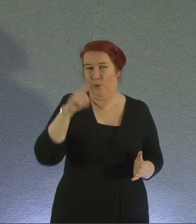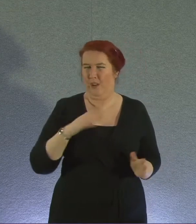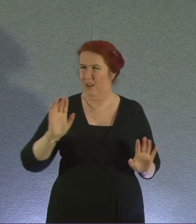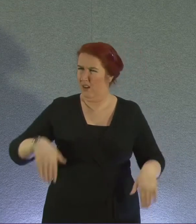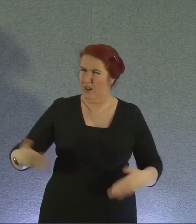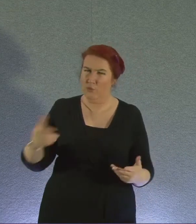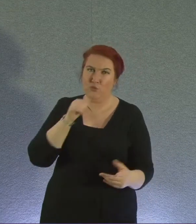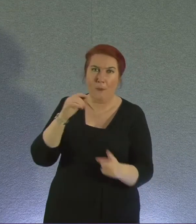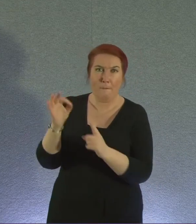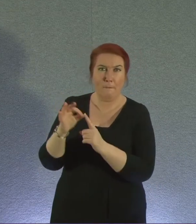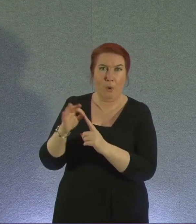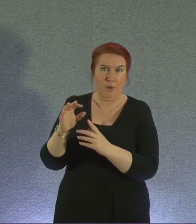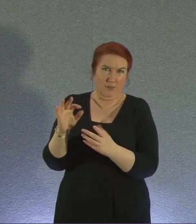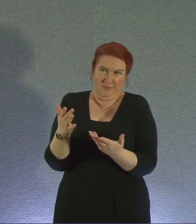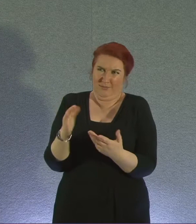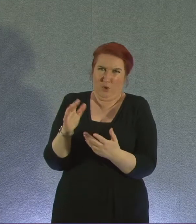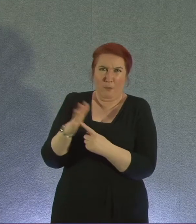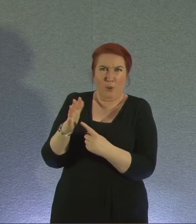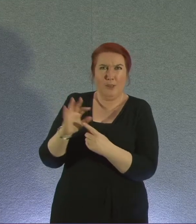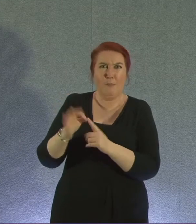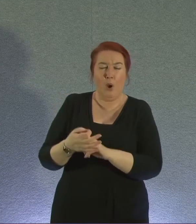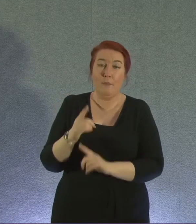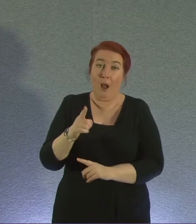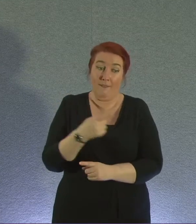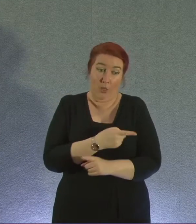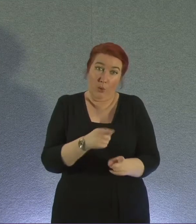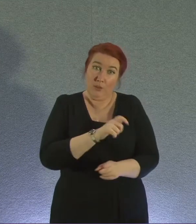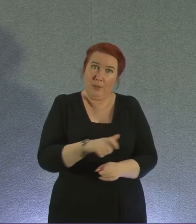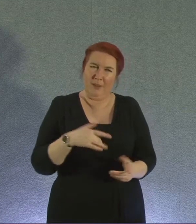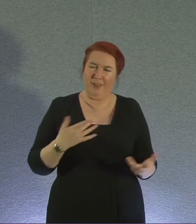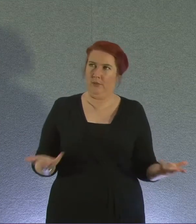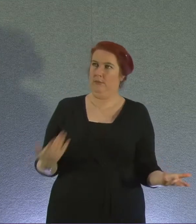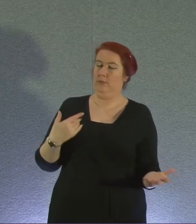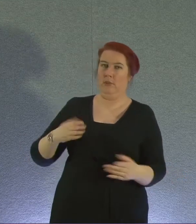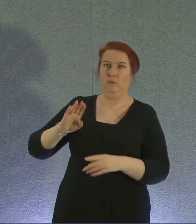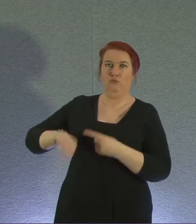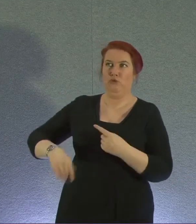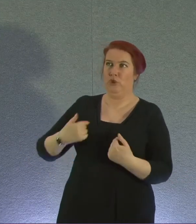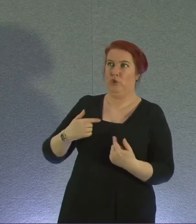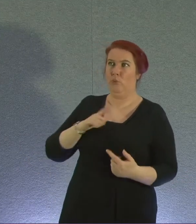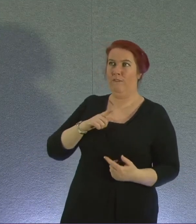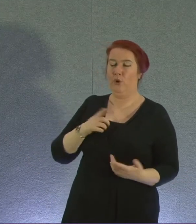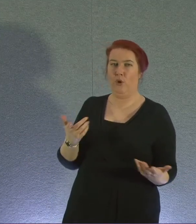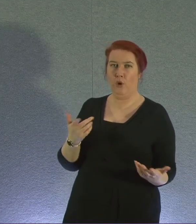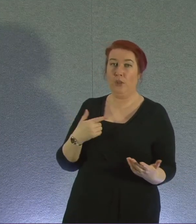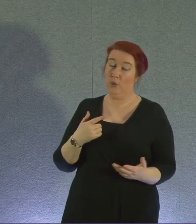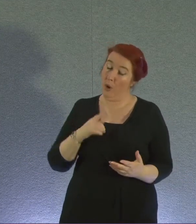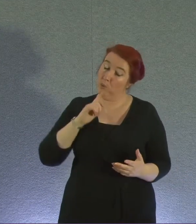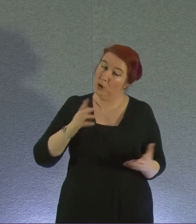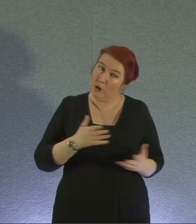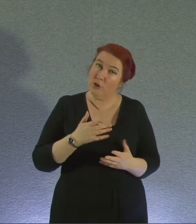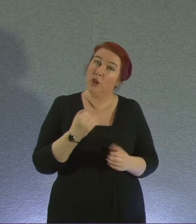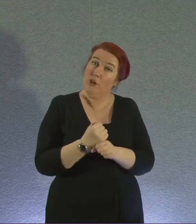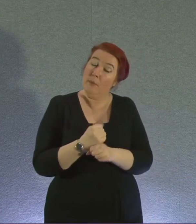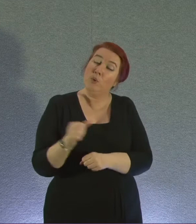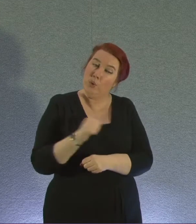but actually for those individuals it is an unreasonable restriction. So I would encourage the government to look at that as well.